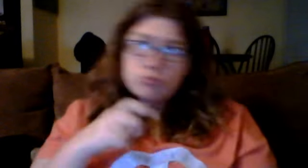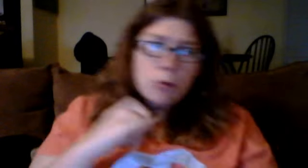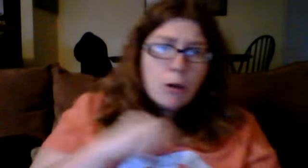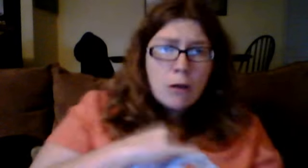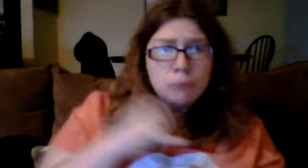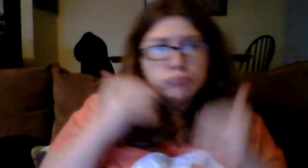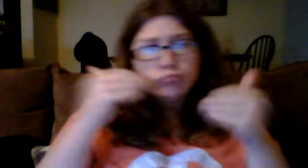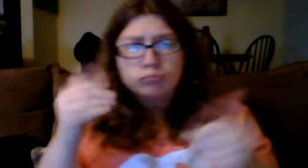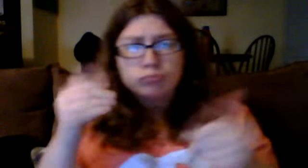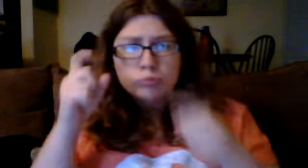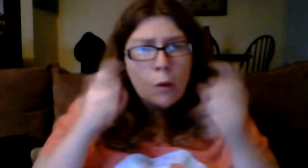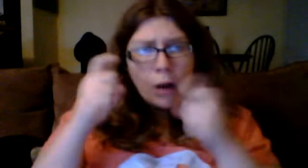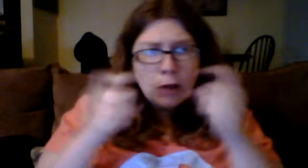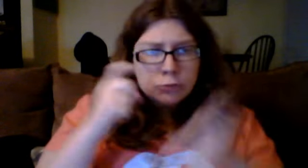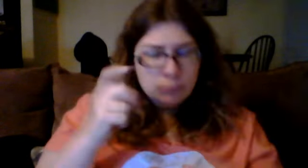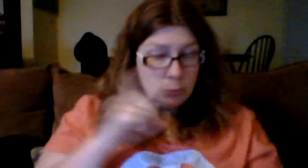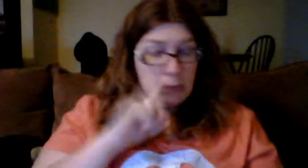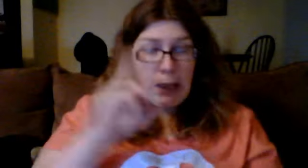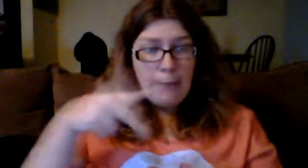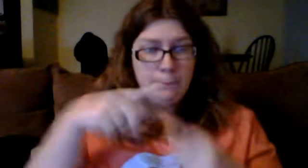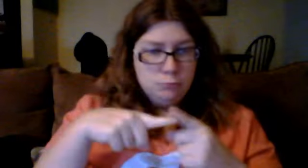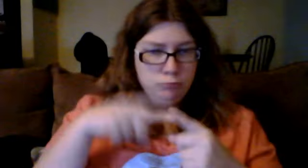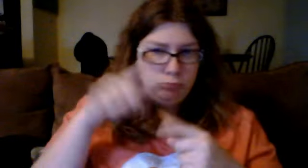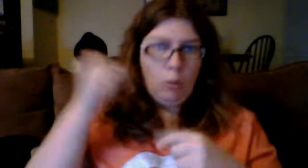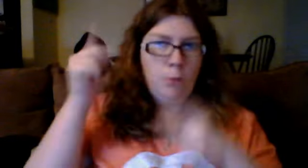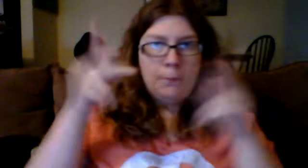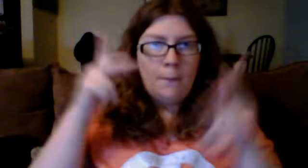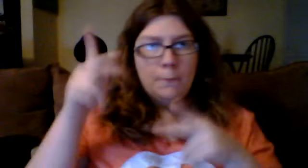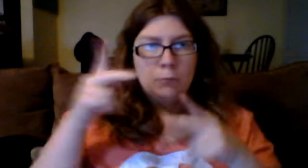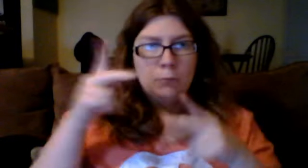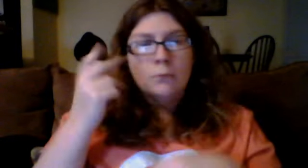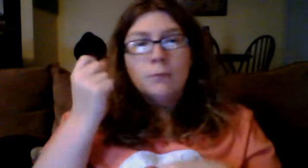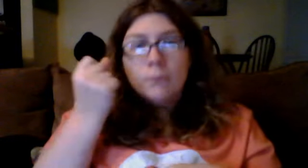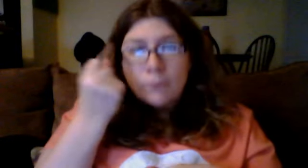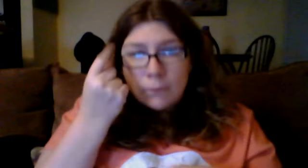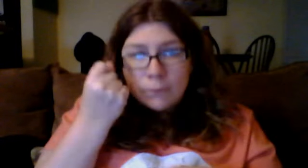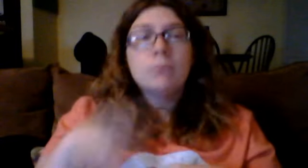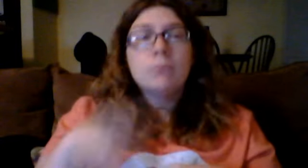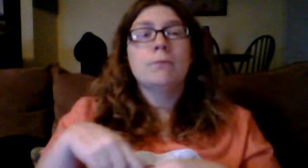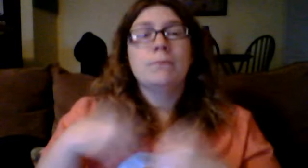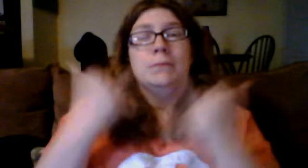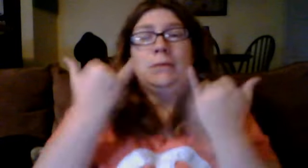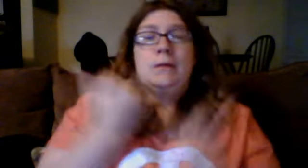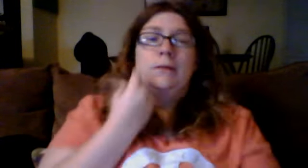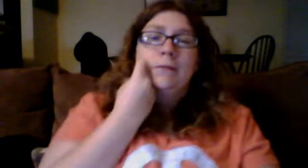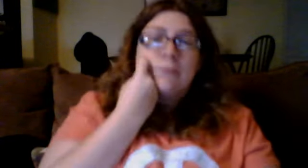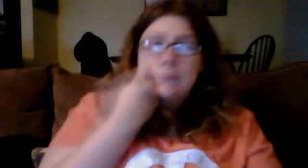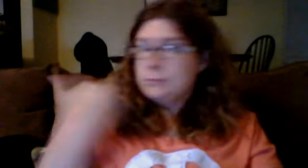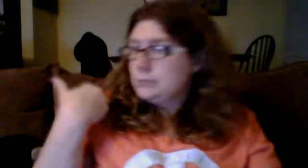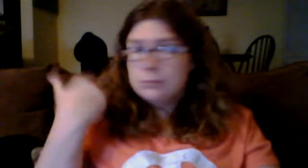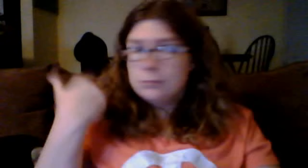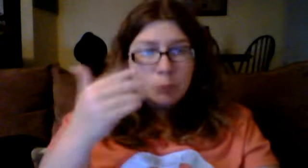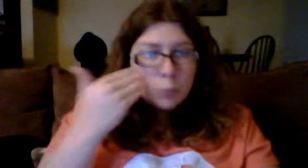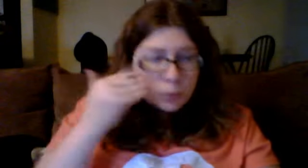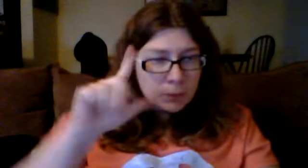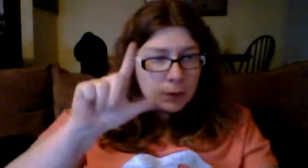The world takes an hour, sir. And the nation will never stop. Despite the many events, they will